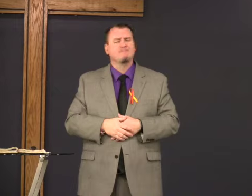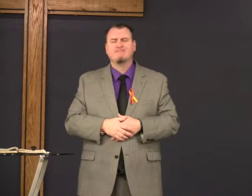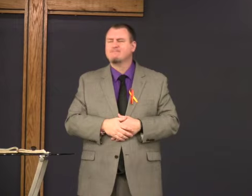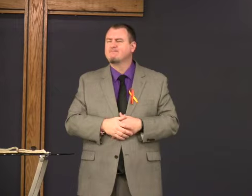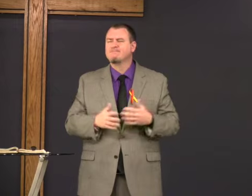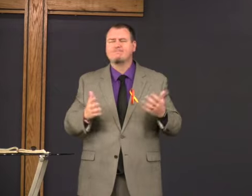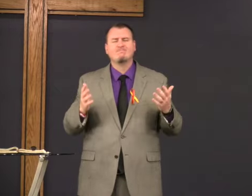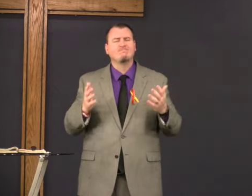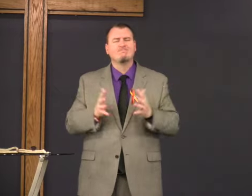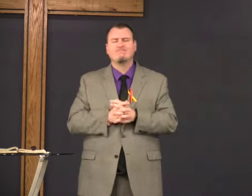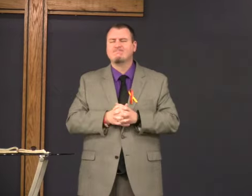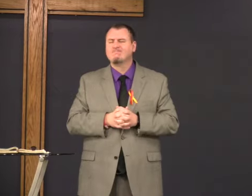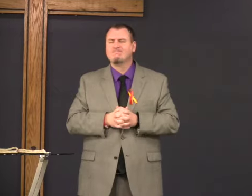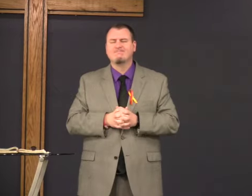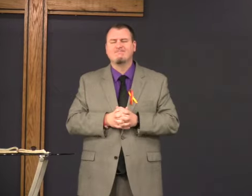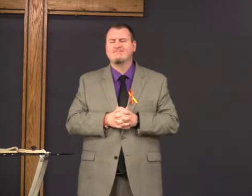of where to walk.